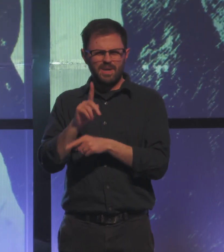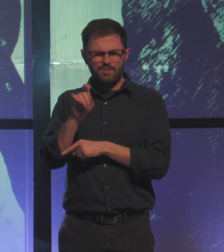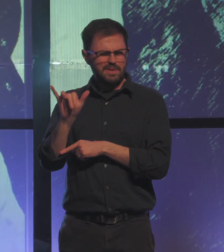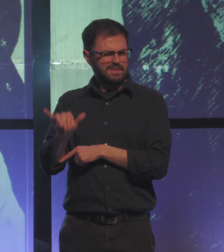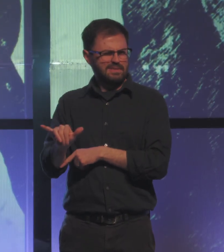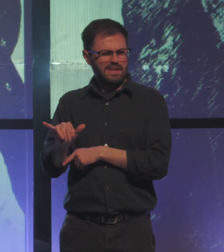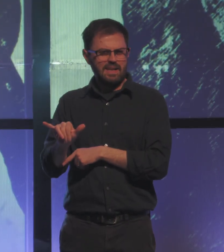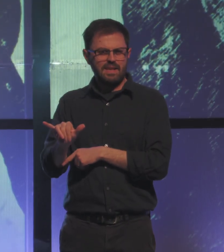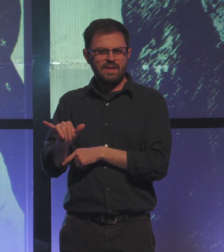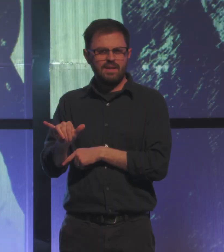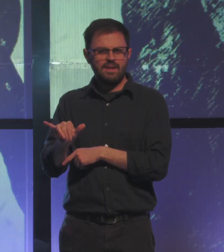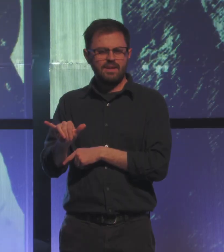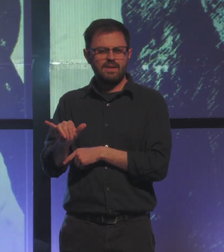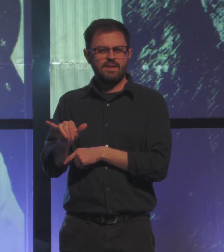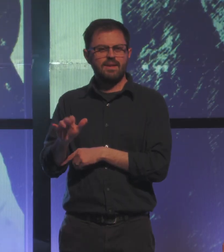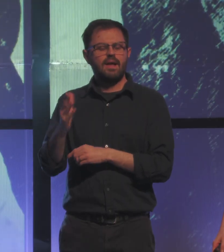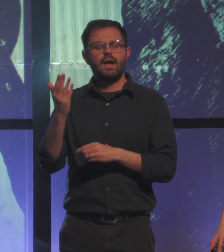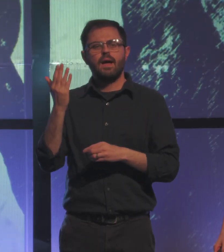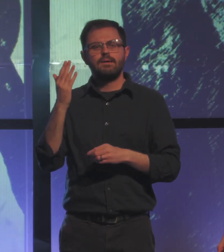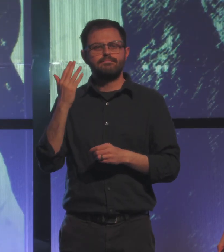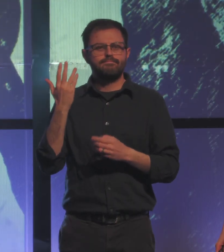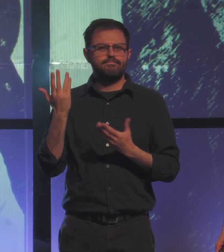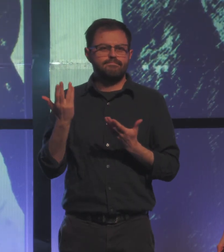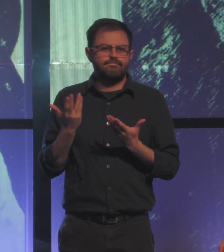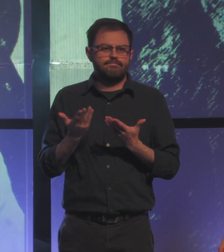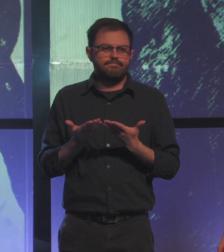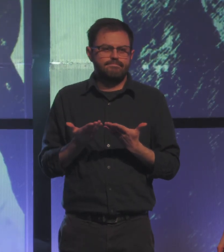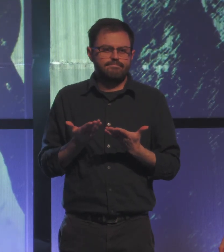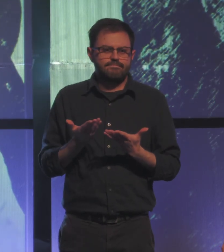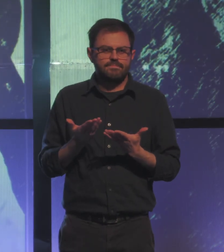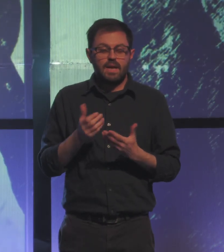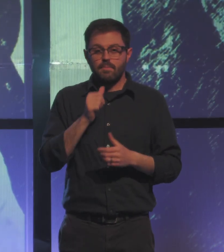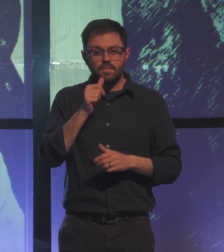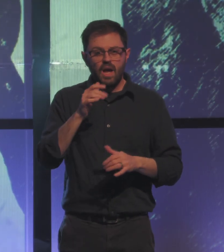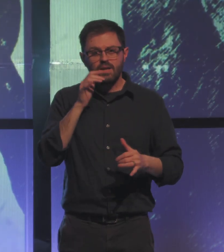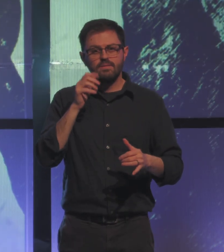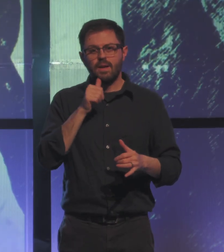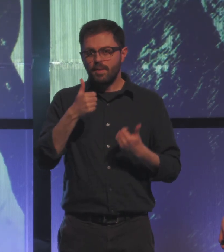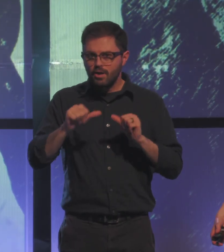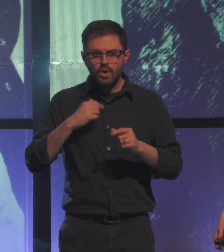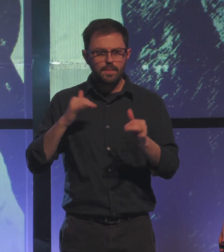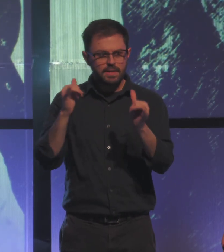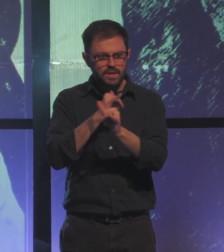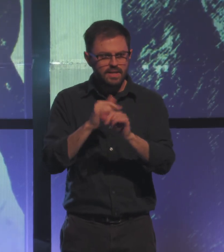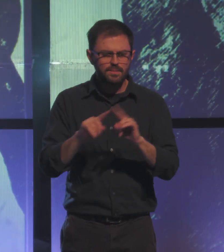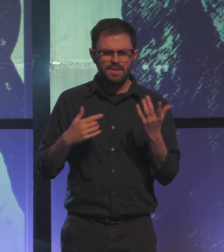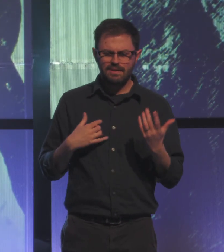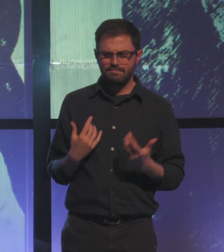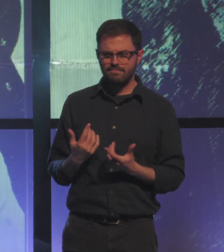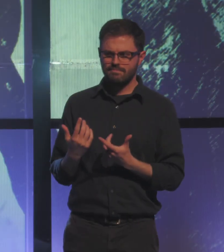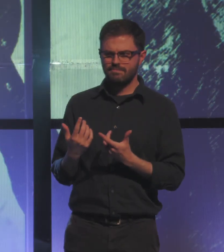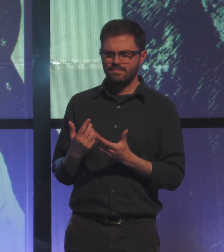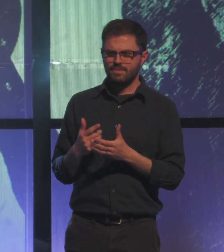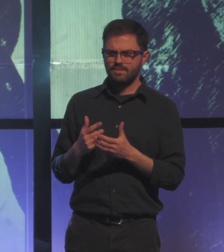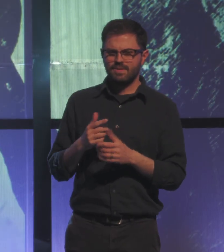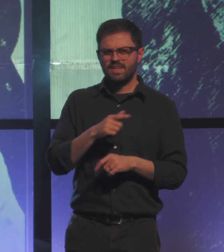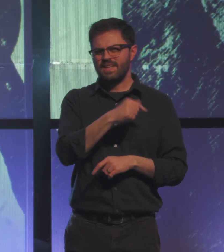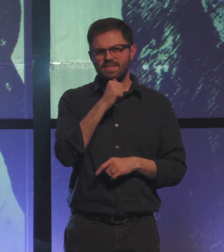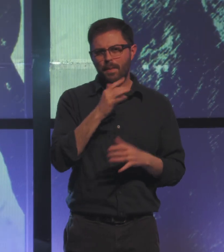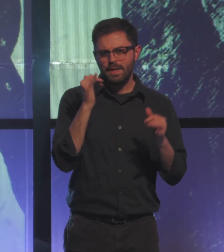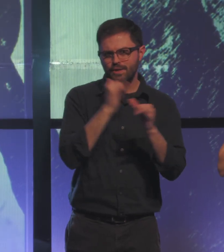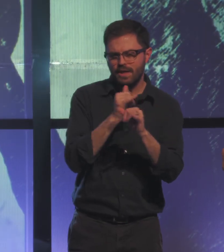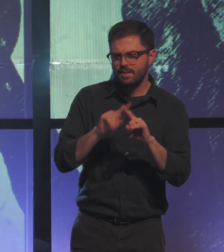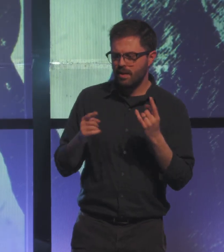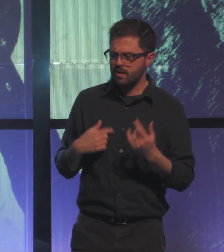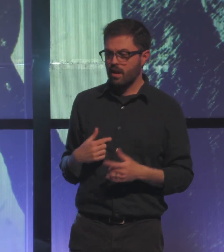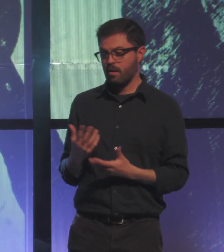is this? What? It felt a little I know I don't know. Maybe it's not sarcastic, but in my mind, it's like, well, what do you want me to do for you? But I know it's